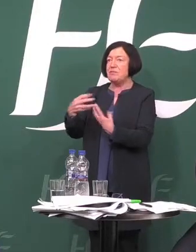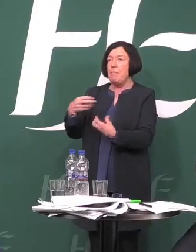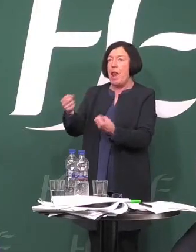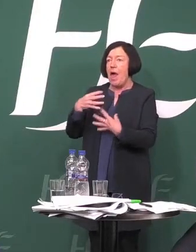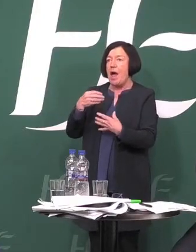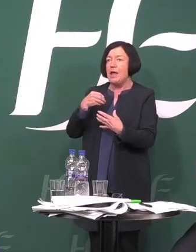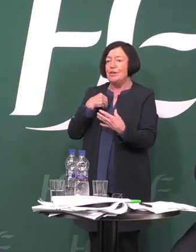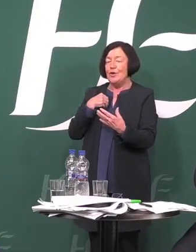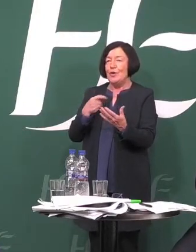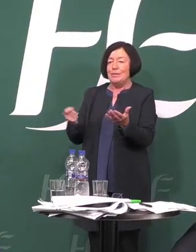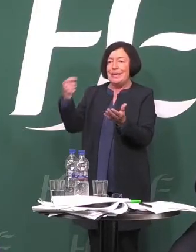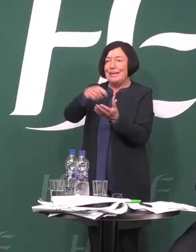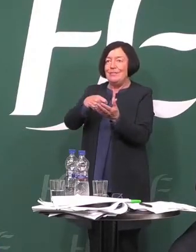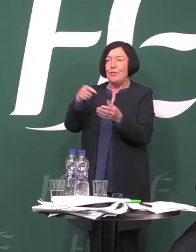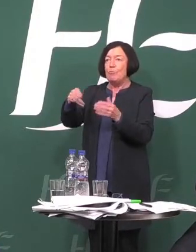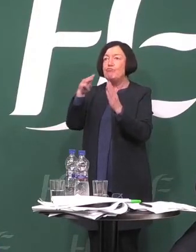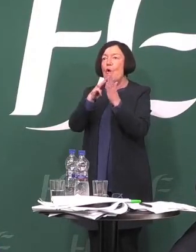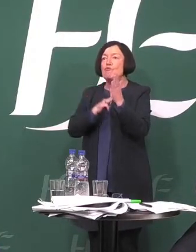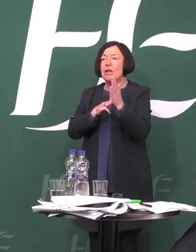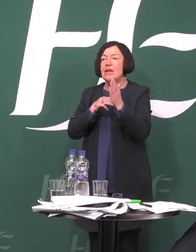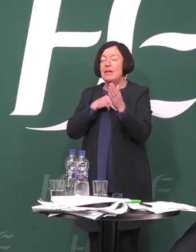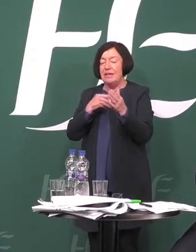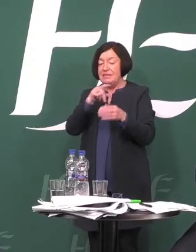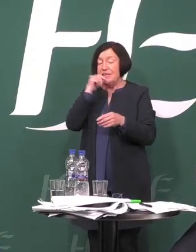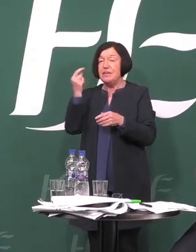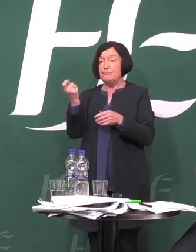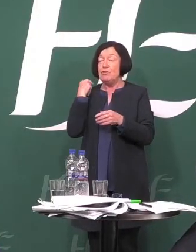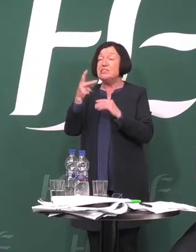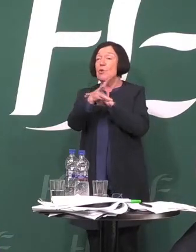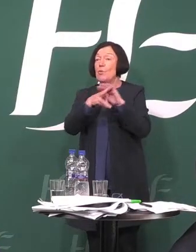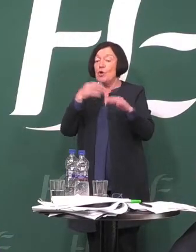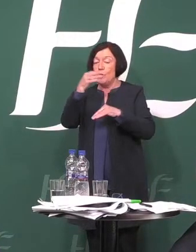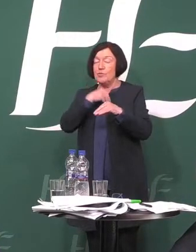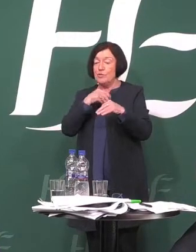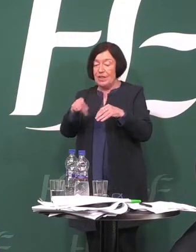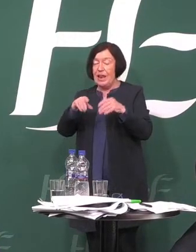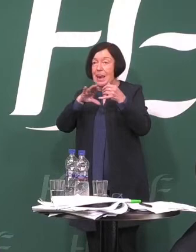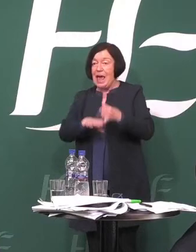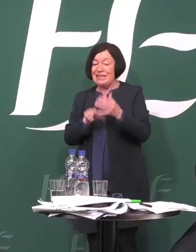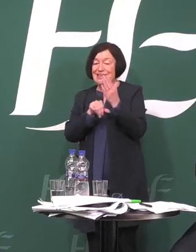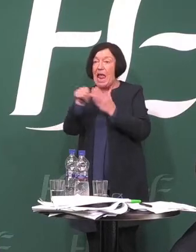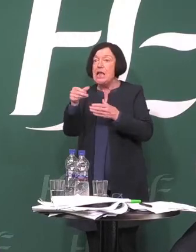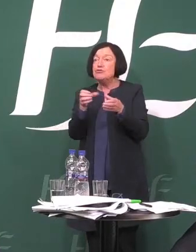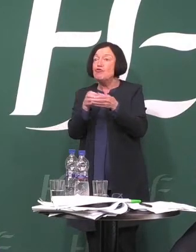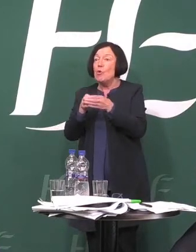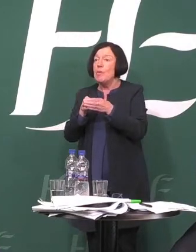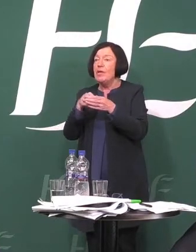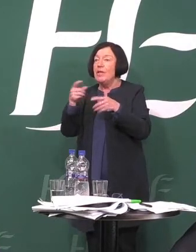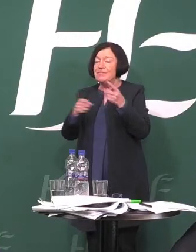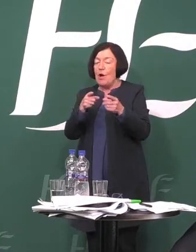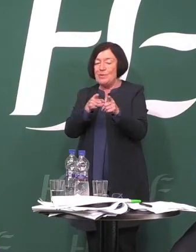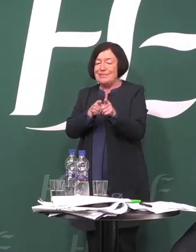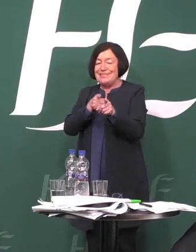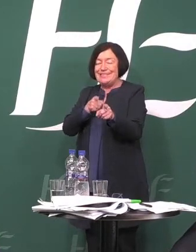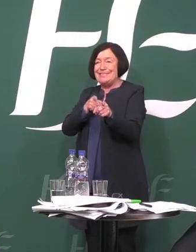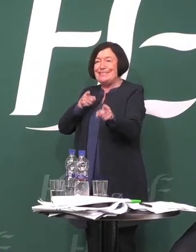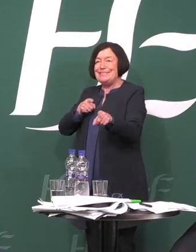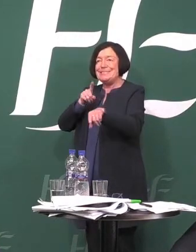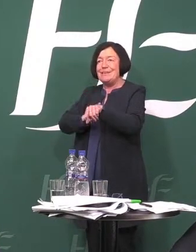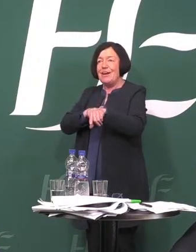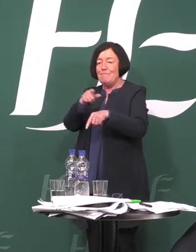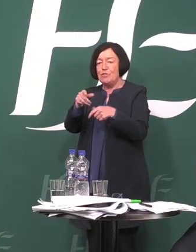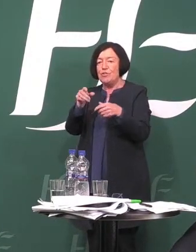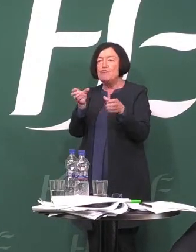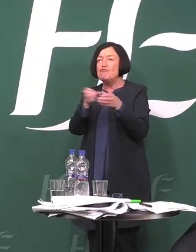accelerate the remaining part of the programme. I think, as we've said over recent weeks, as we come to the final age groups, there's always a lapse time that will take groups